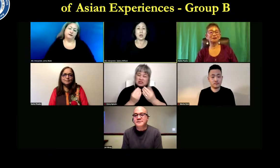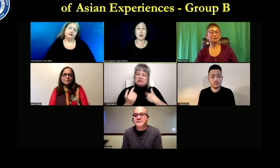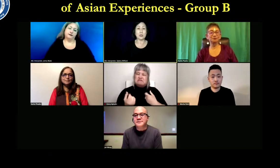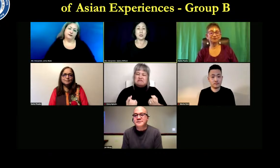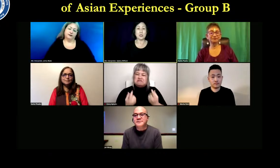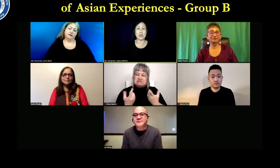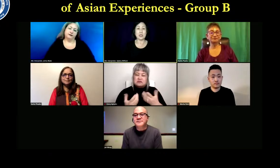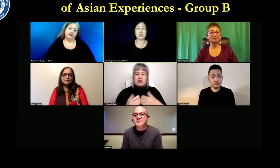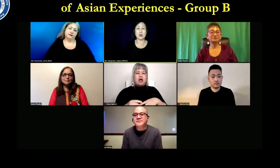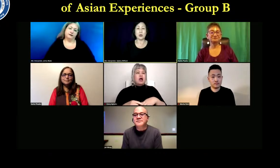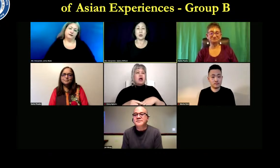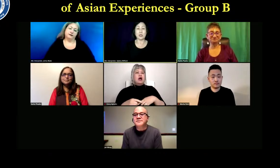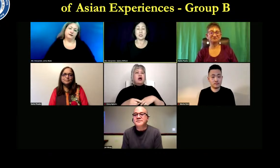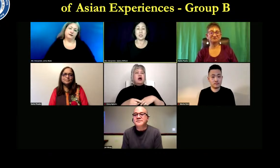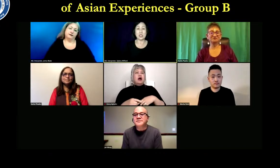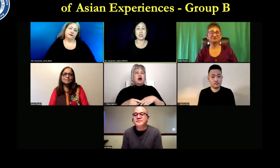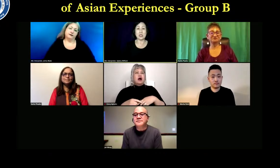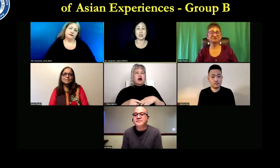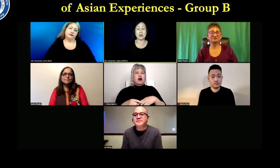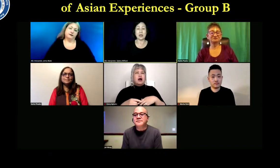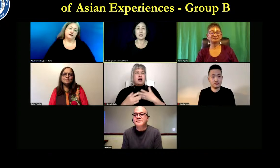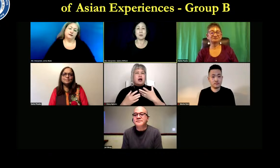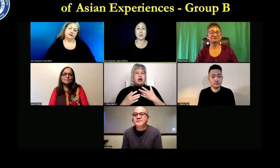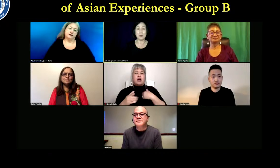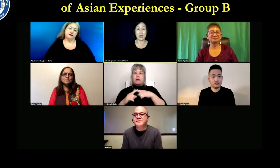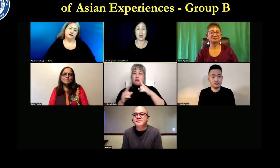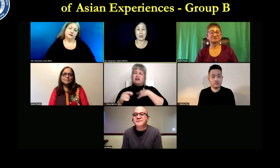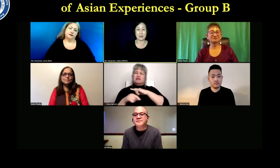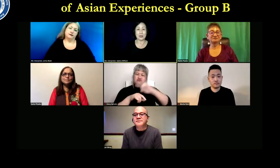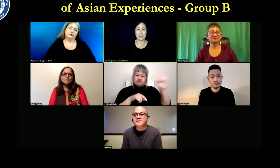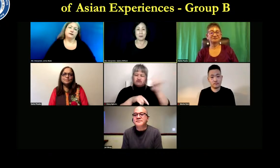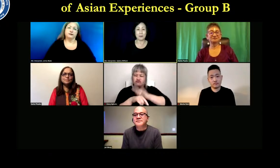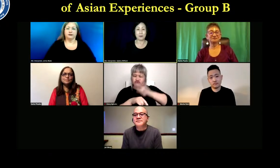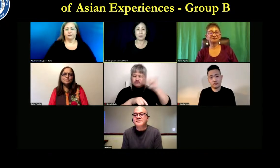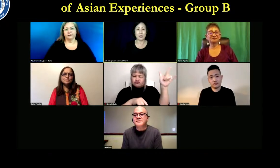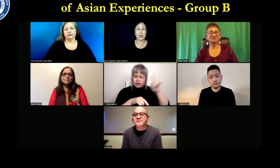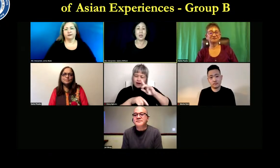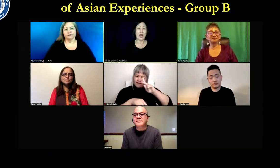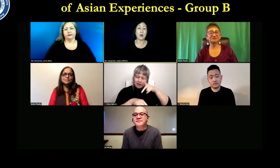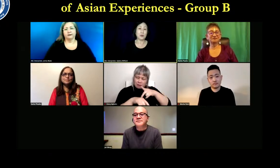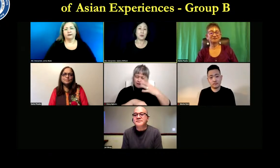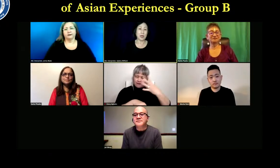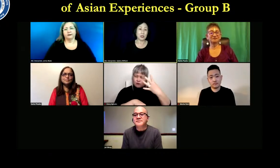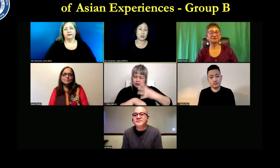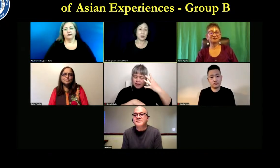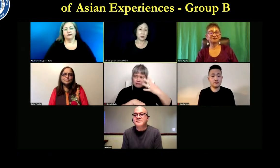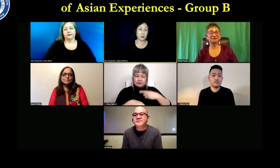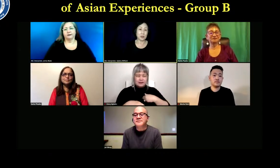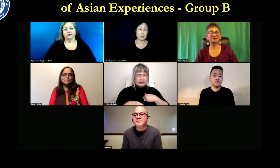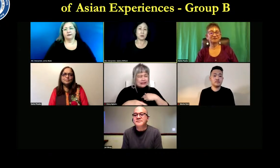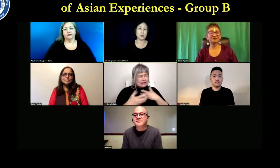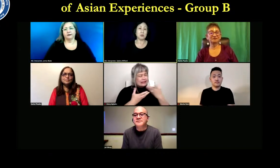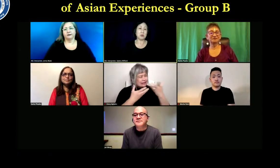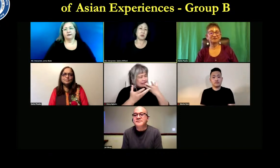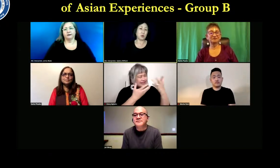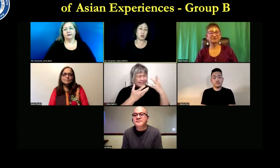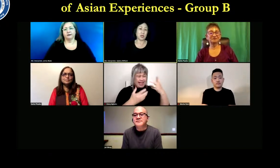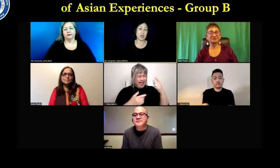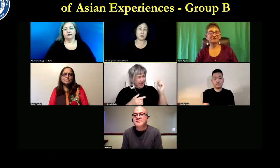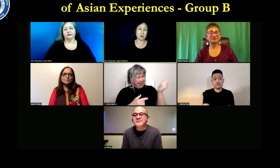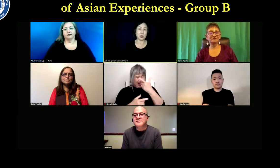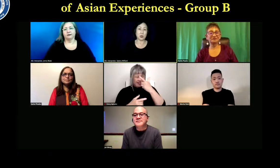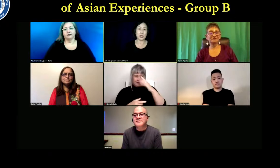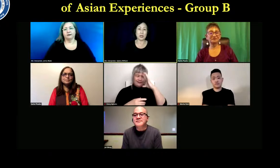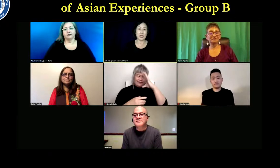didn't always understand the organization and the kind of the meaning behind it. I would fly to the Philippines maybe